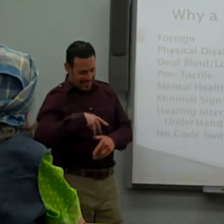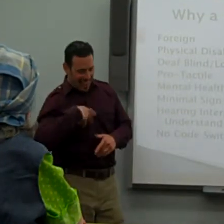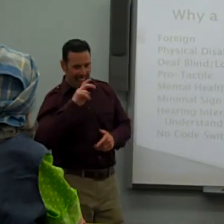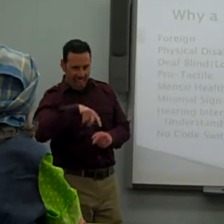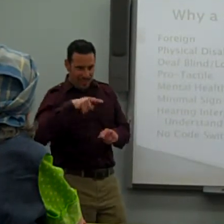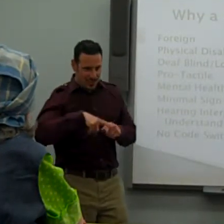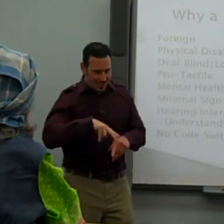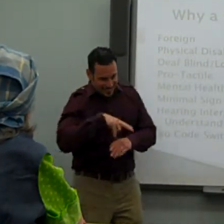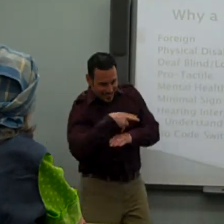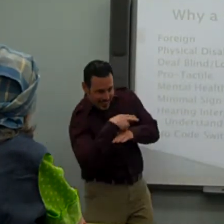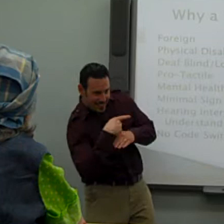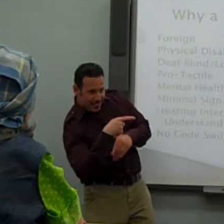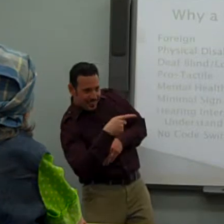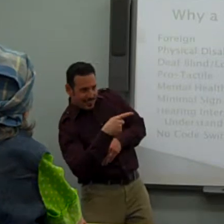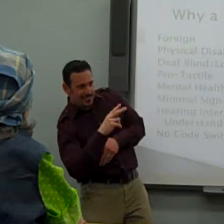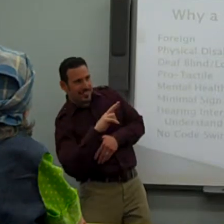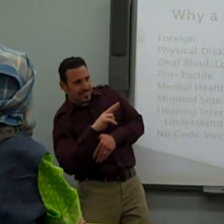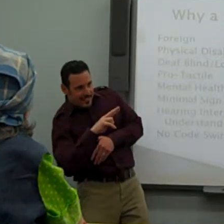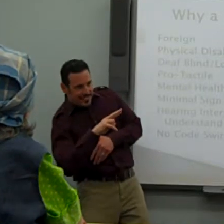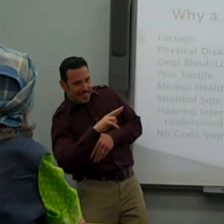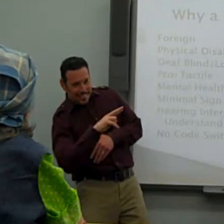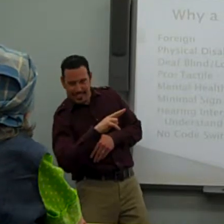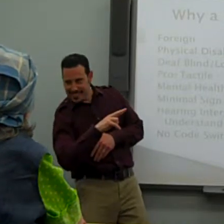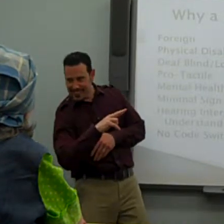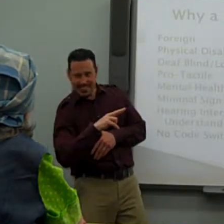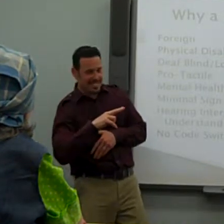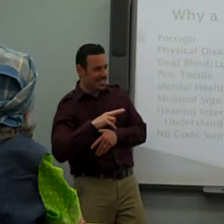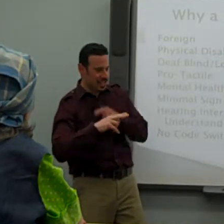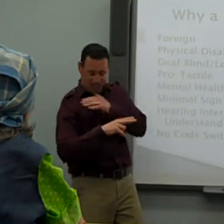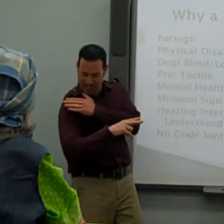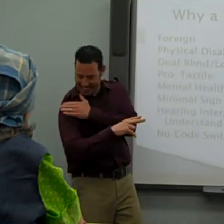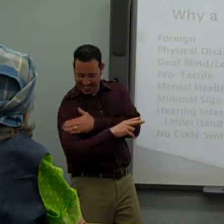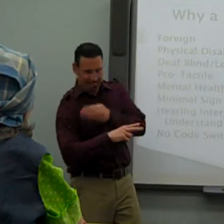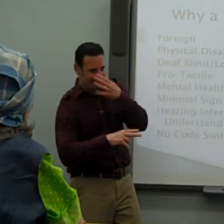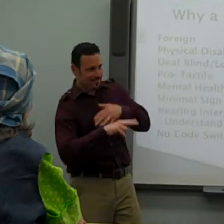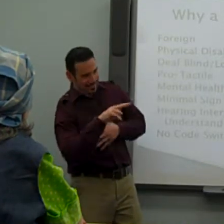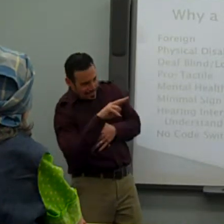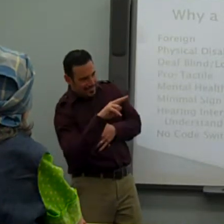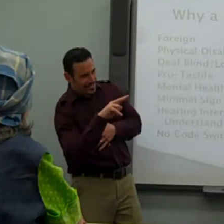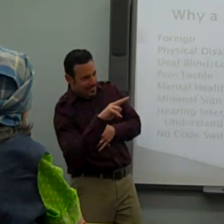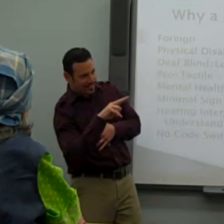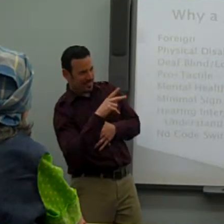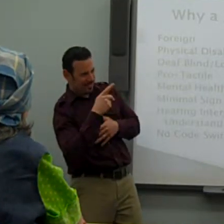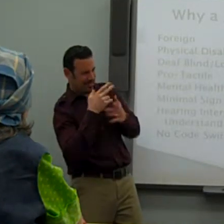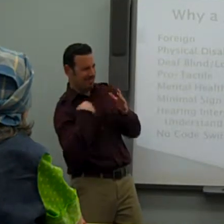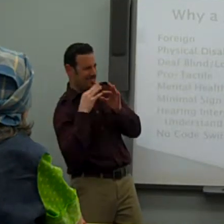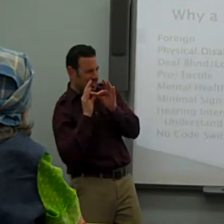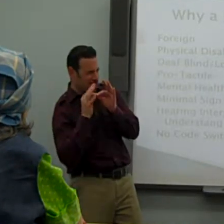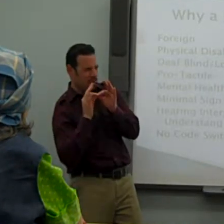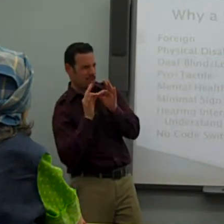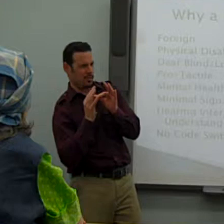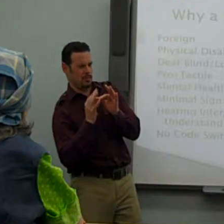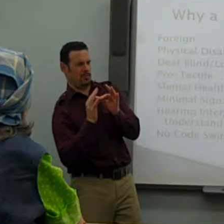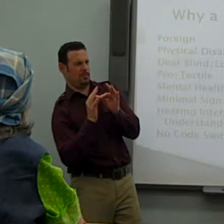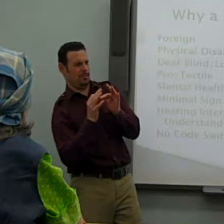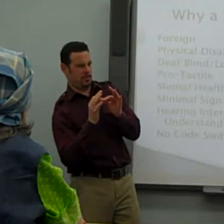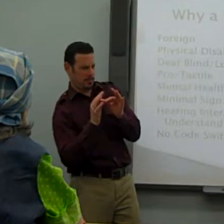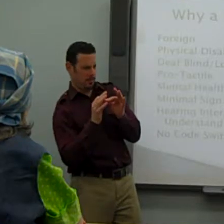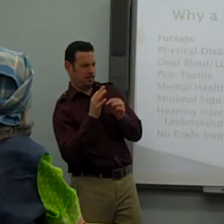Okay. So I decided that I needed to see what they were signing. I was